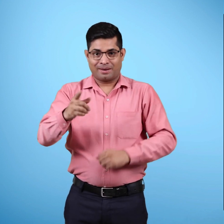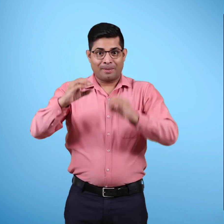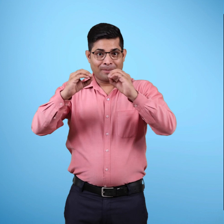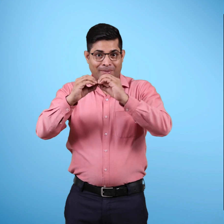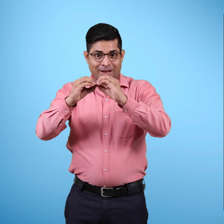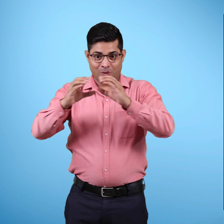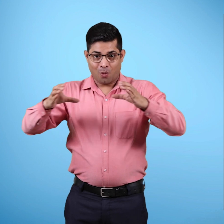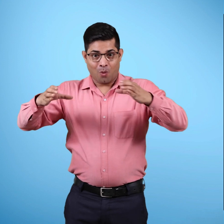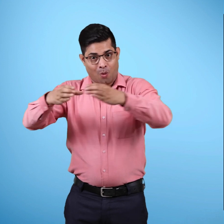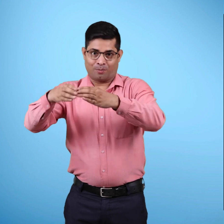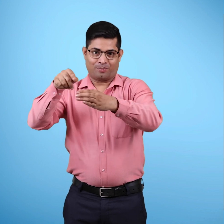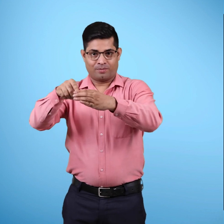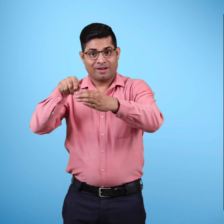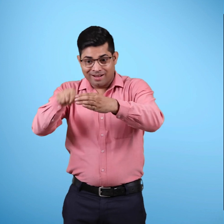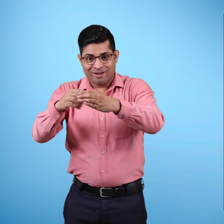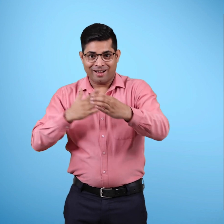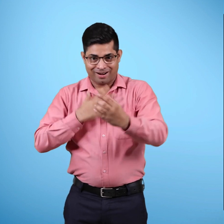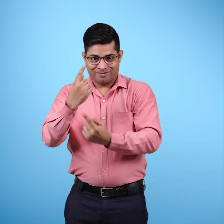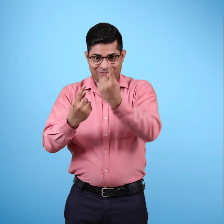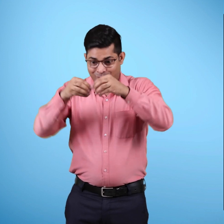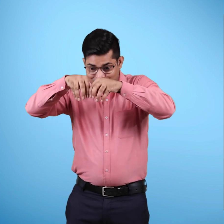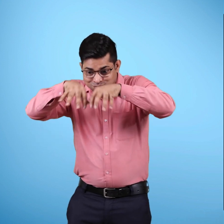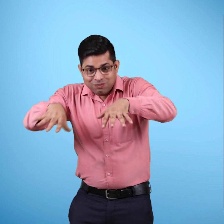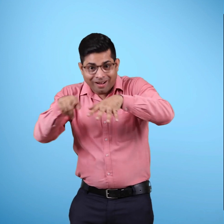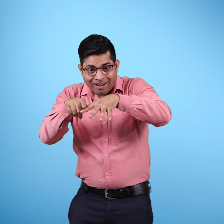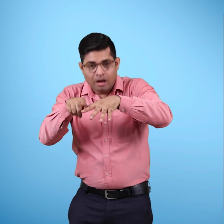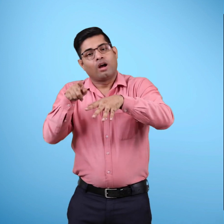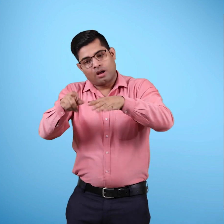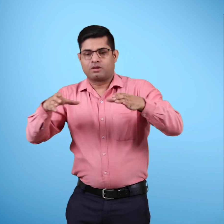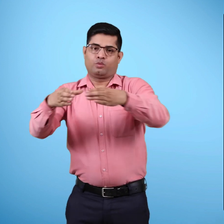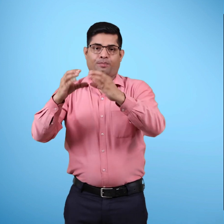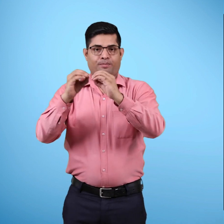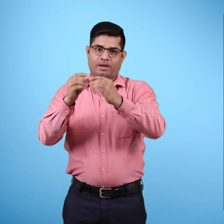and in Group B, those that have fibrous roots.